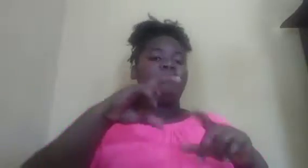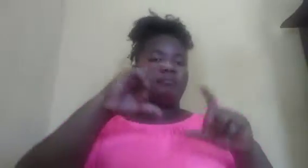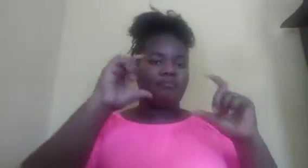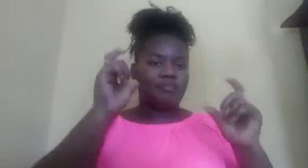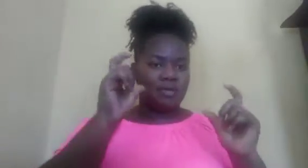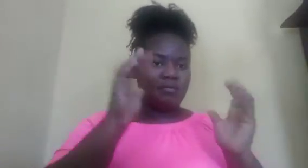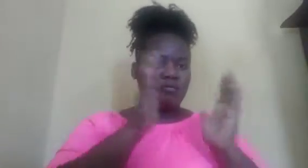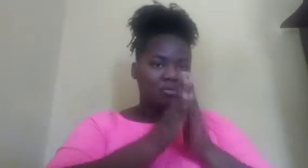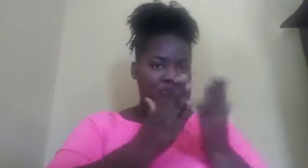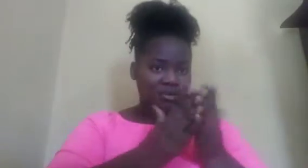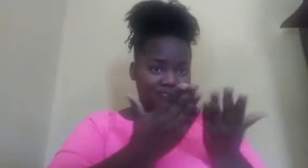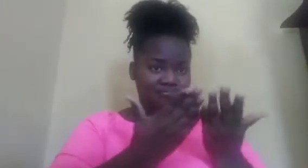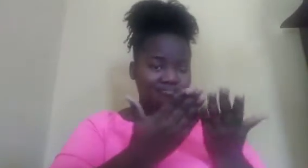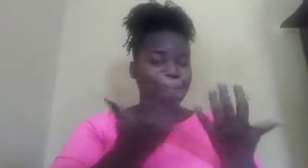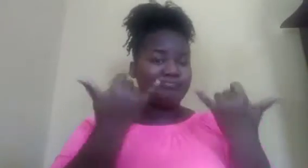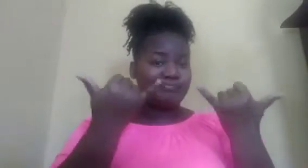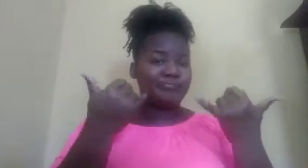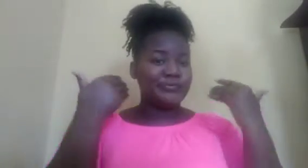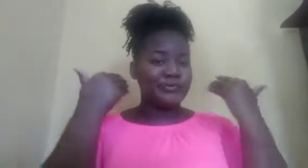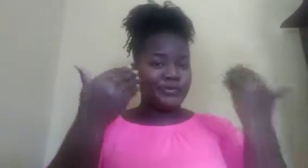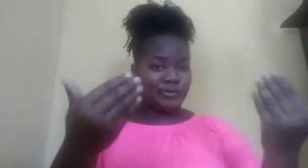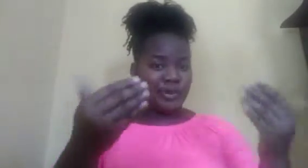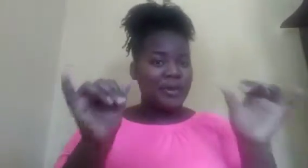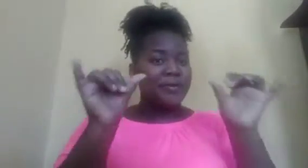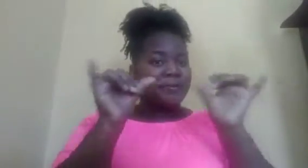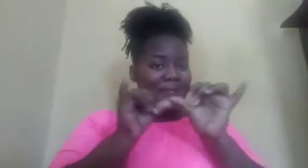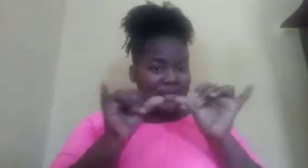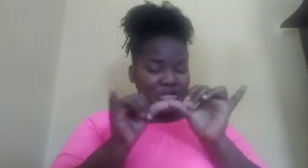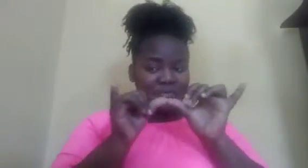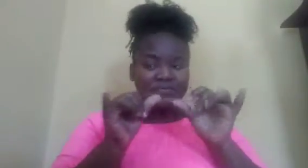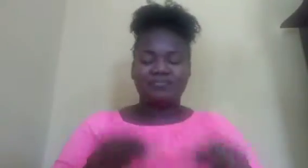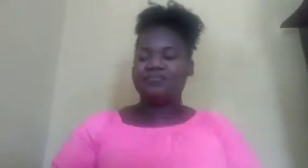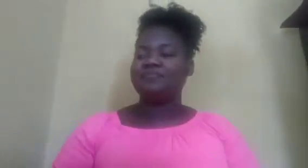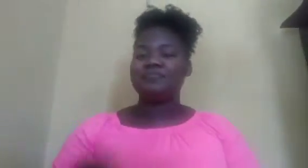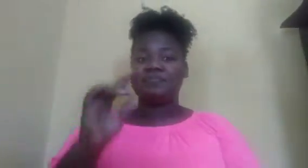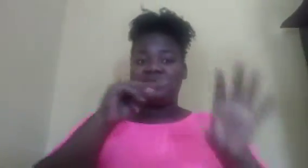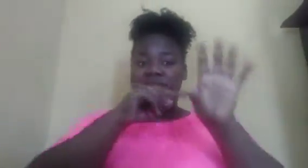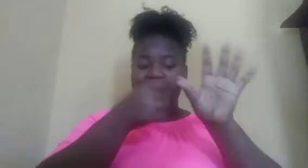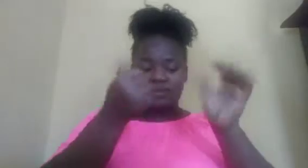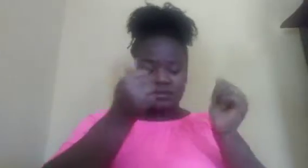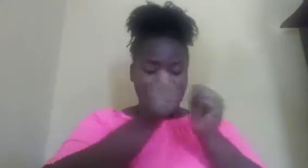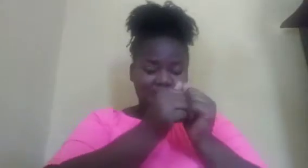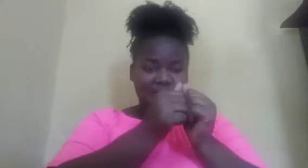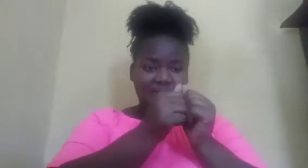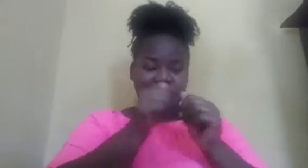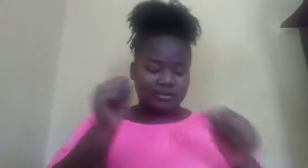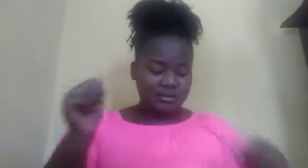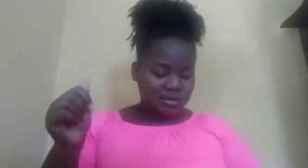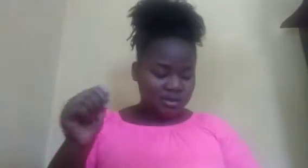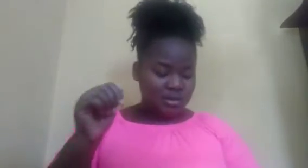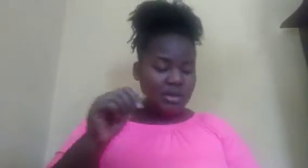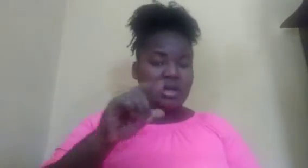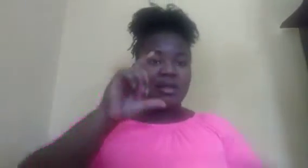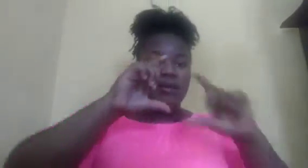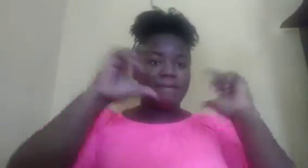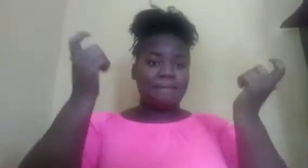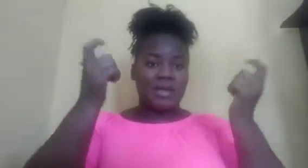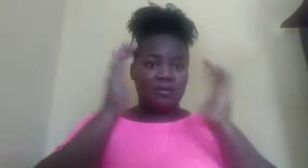it for the big book. So now we're going to go ahead and measure. We're going to start with the